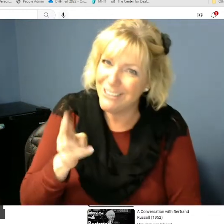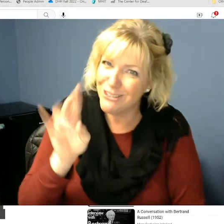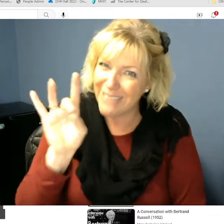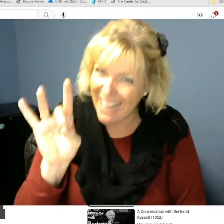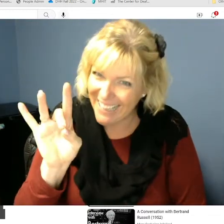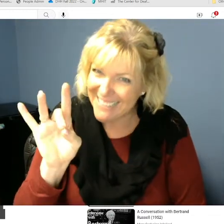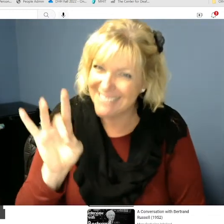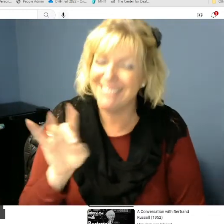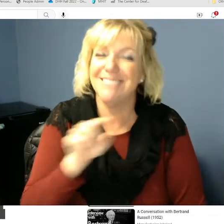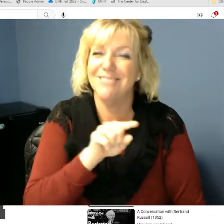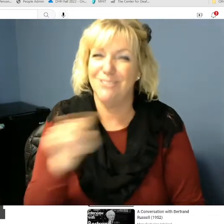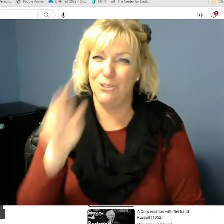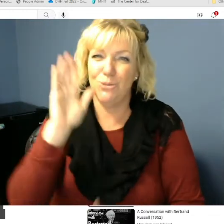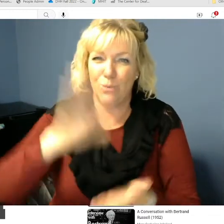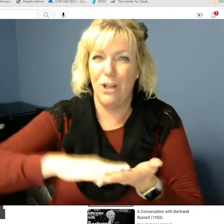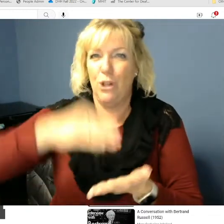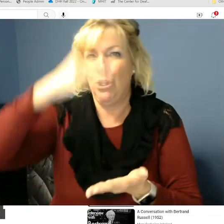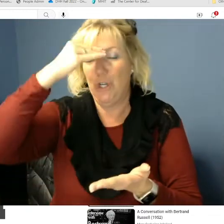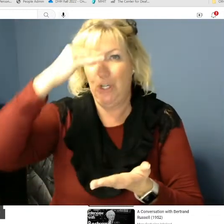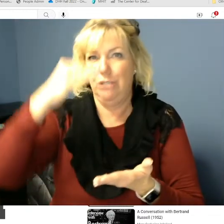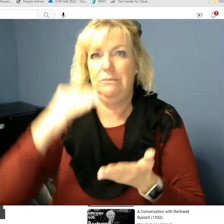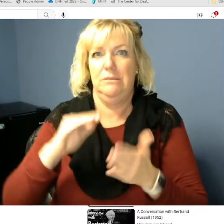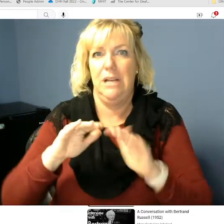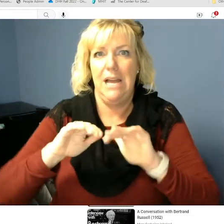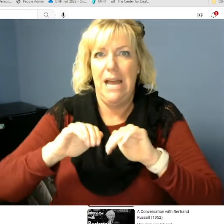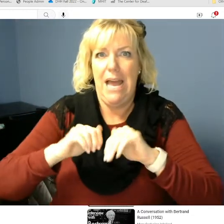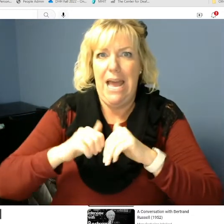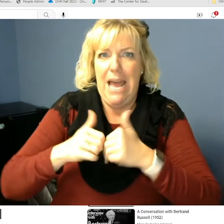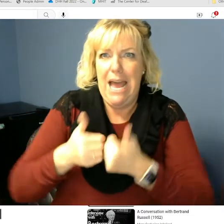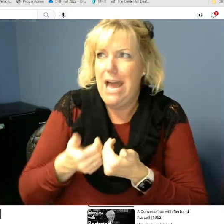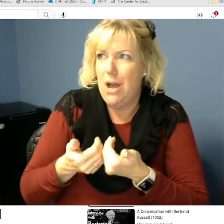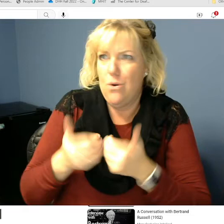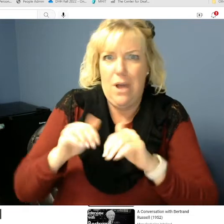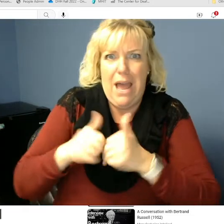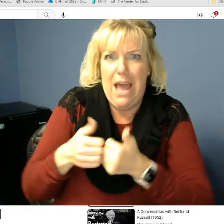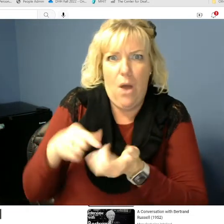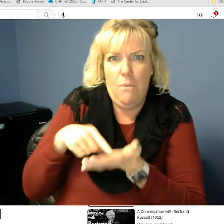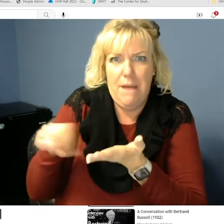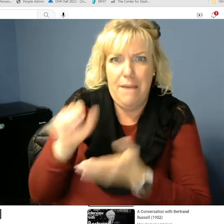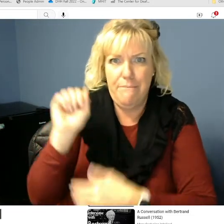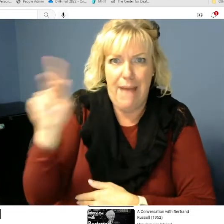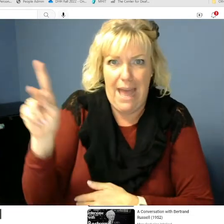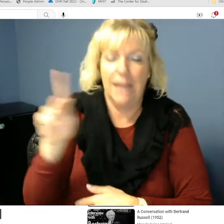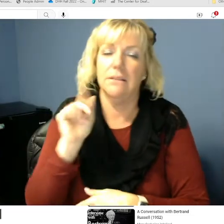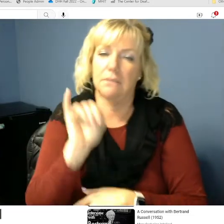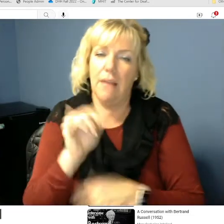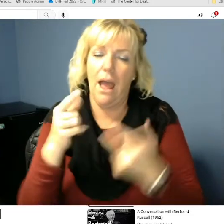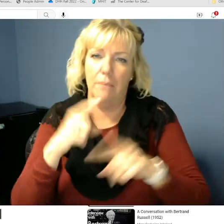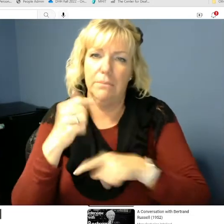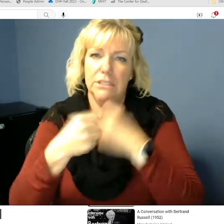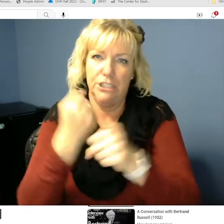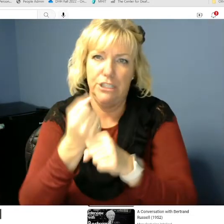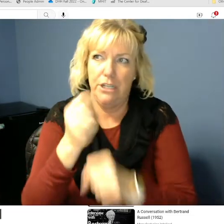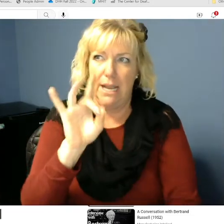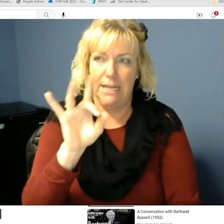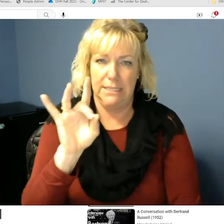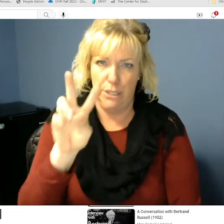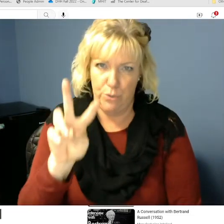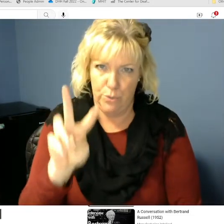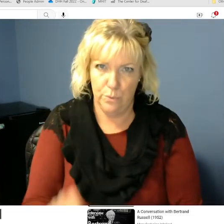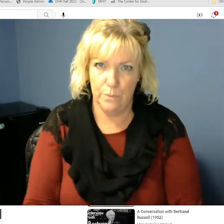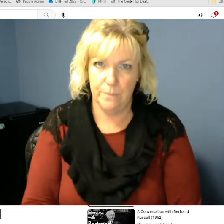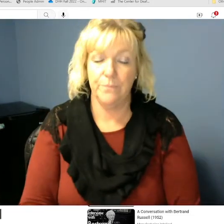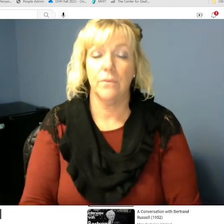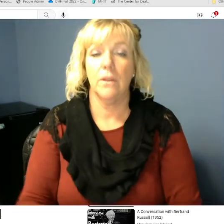is going to be repaid in 1882. And then we'll see it affects, the railroad's going to also